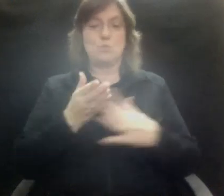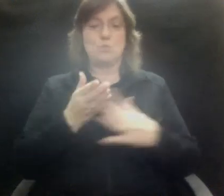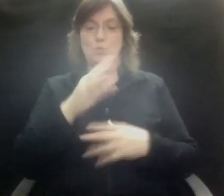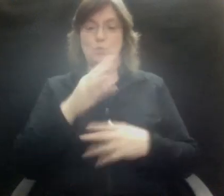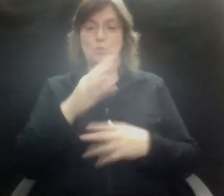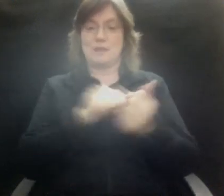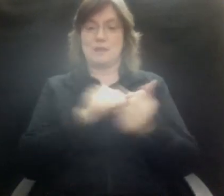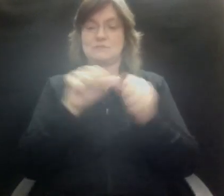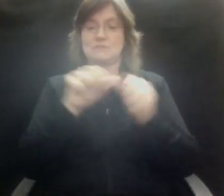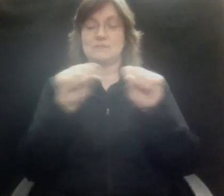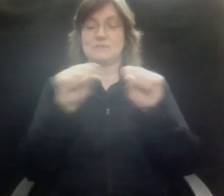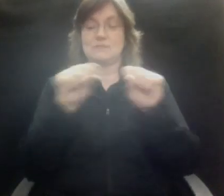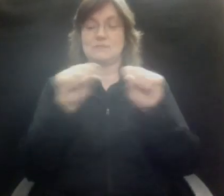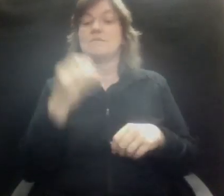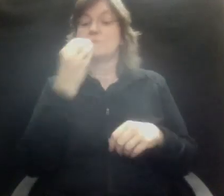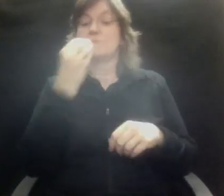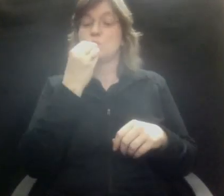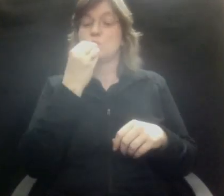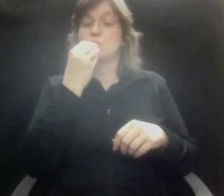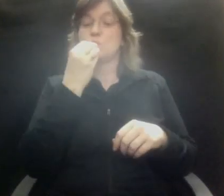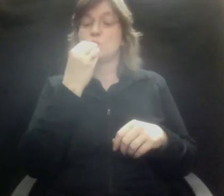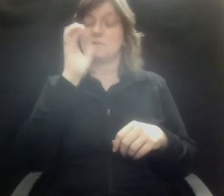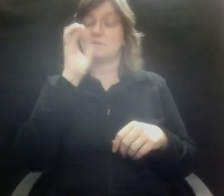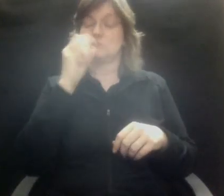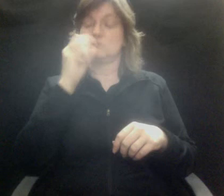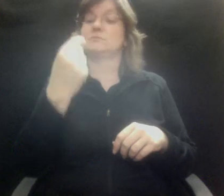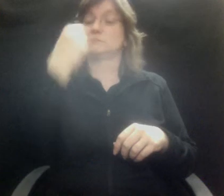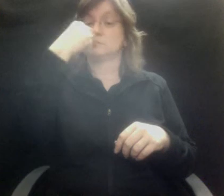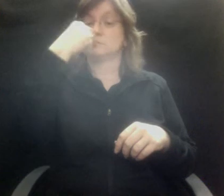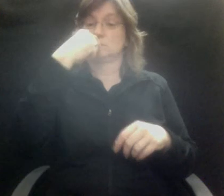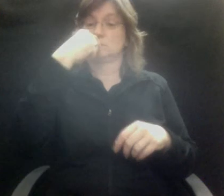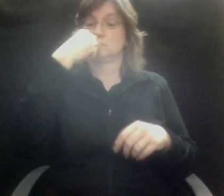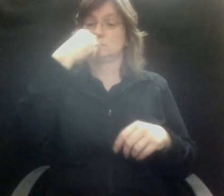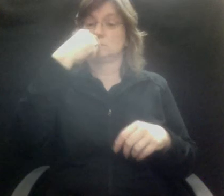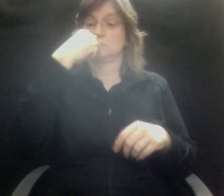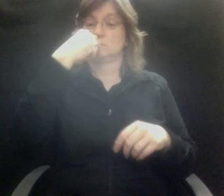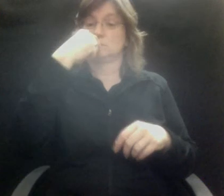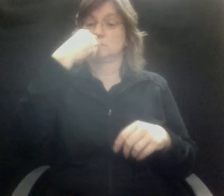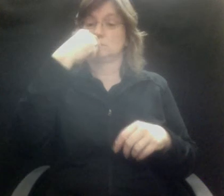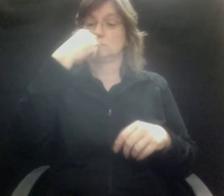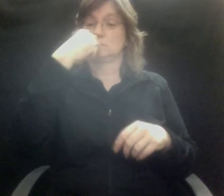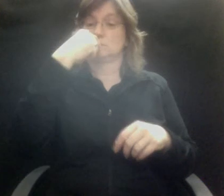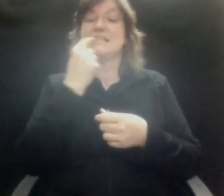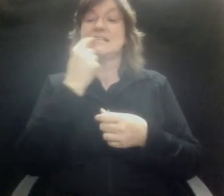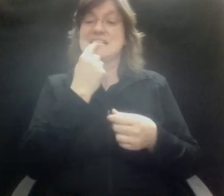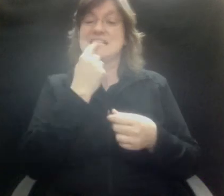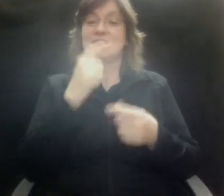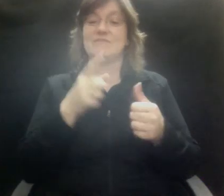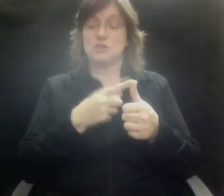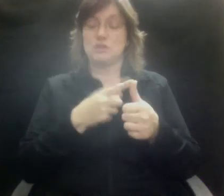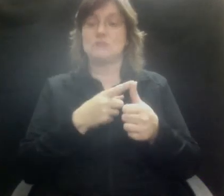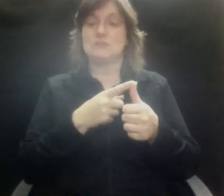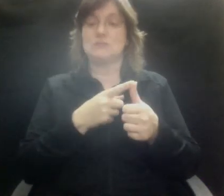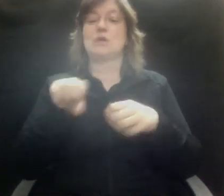Food or beverages come into the mouth, and that's where the digestive process starts. Your teeth are used, first of all, to physically break down food